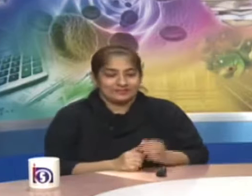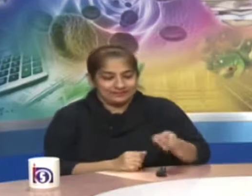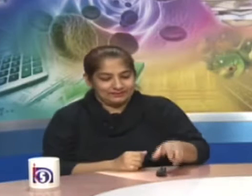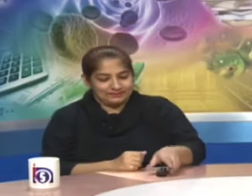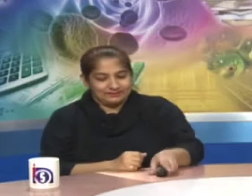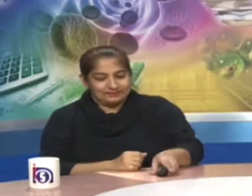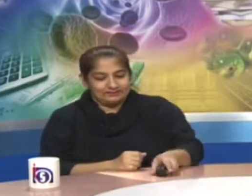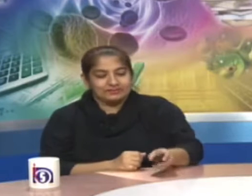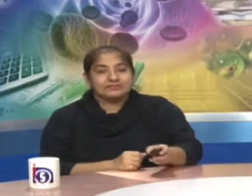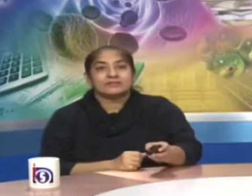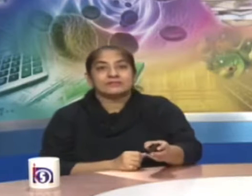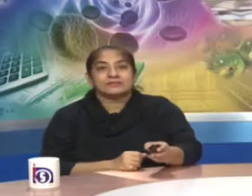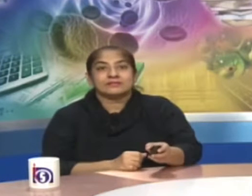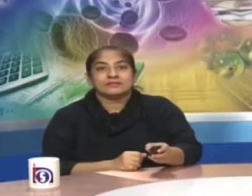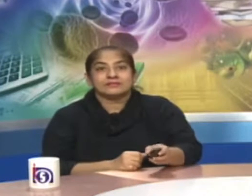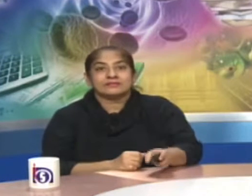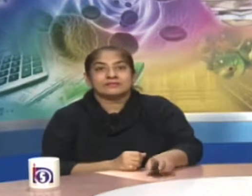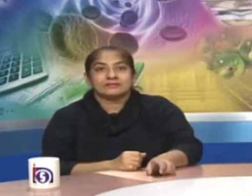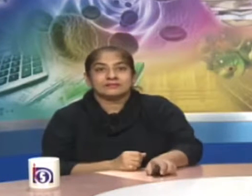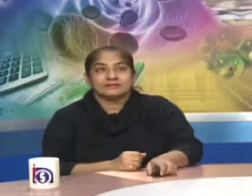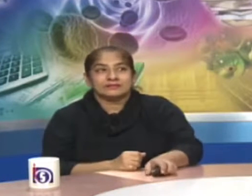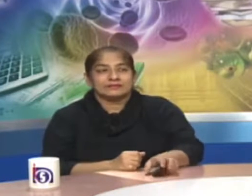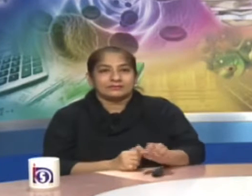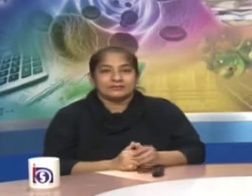have discussed in this video.